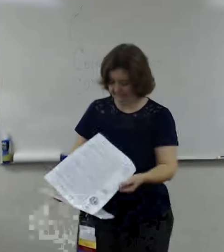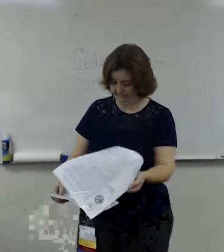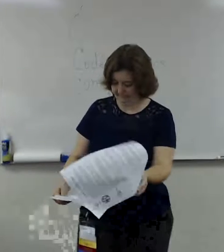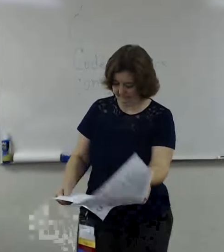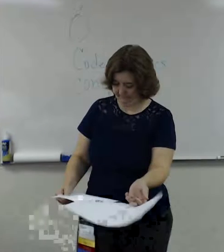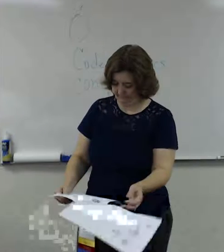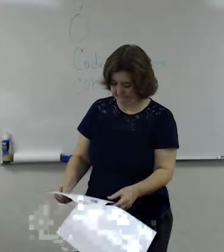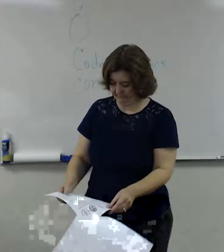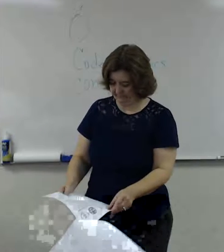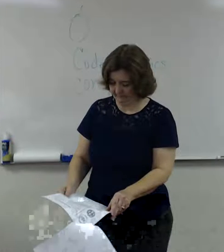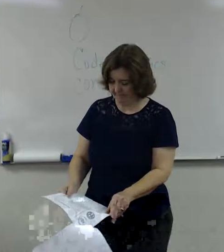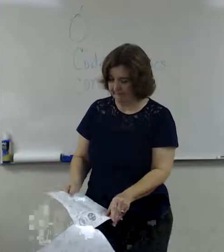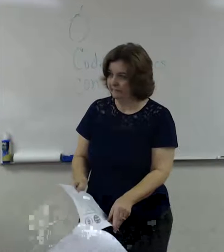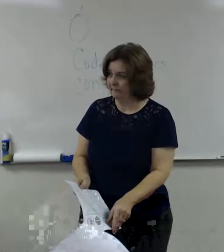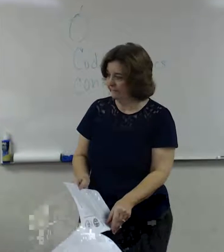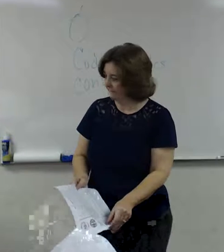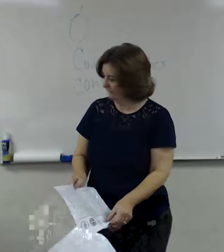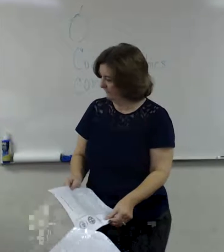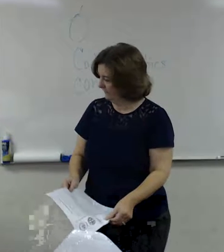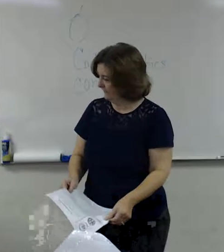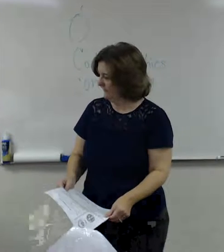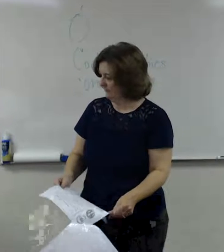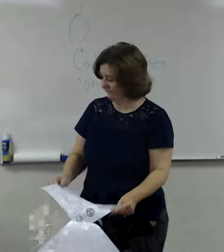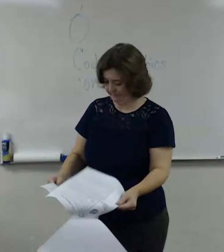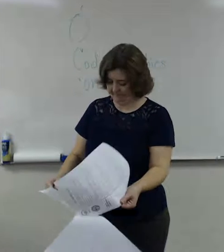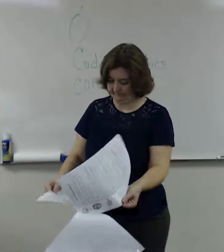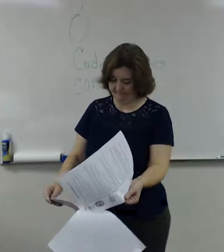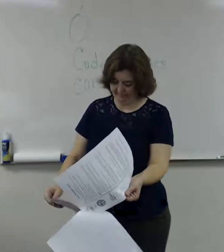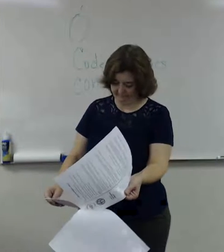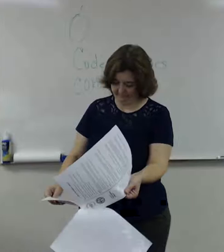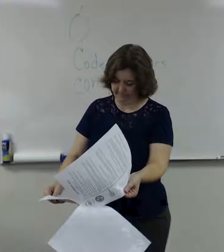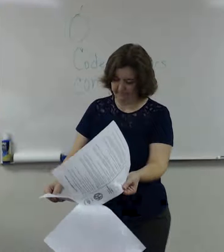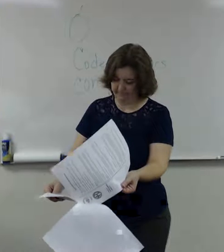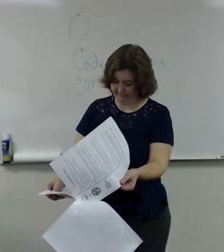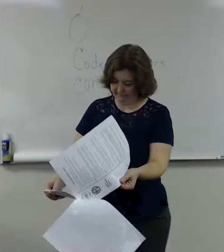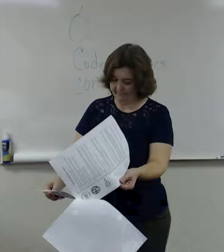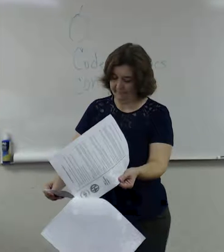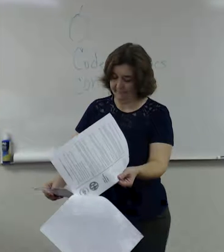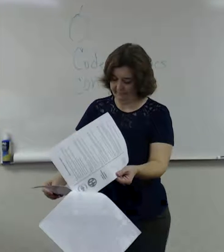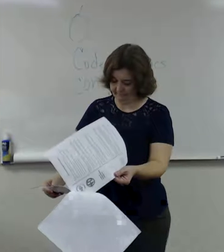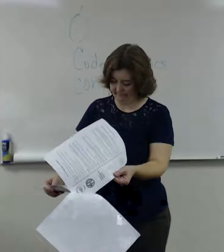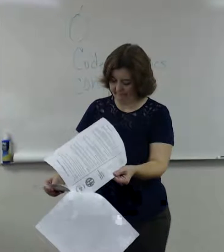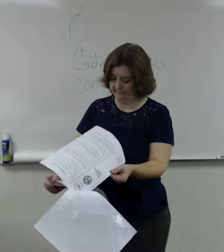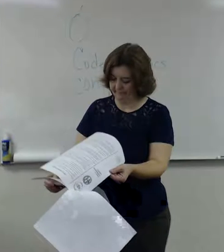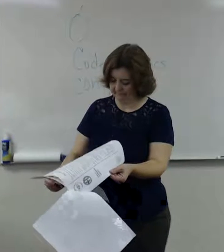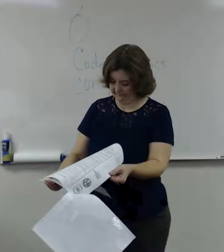some don't want to change. So how do you correct?